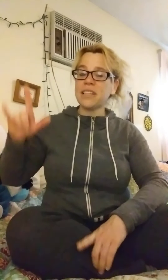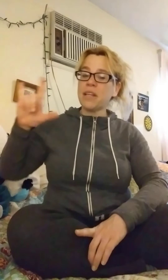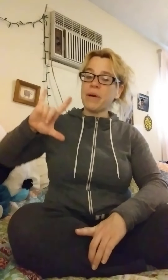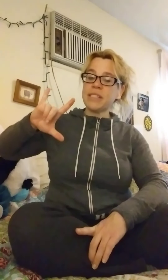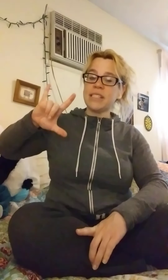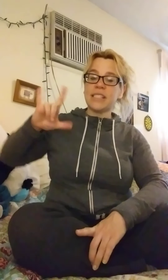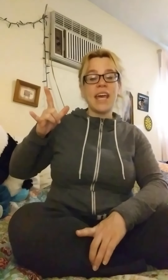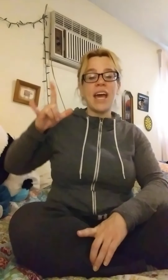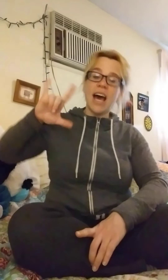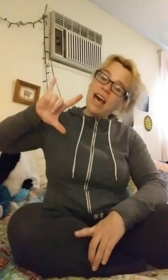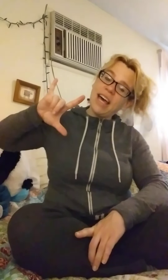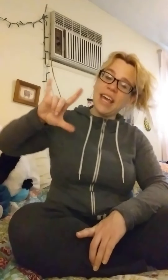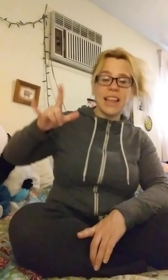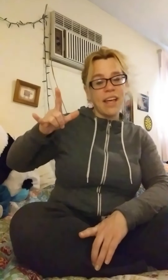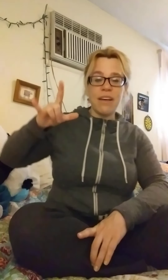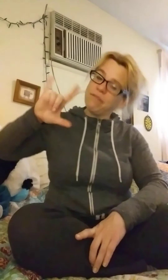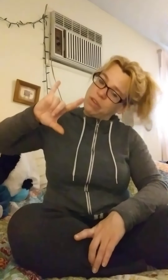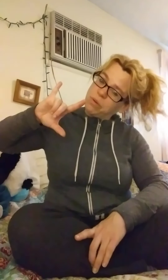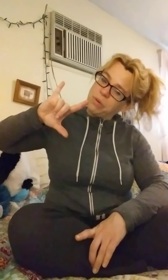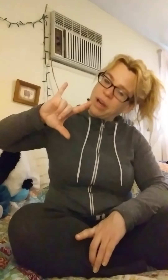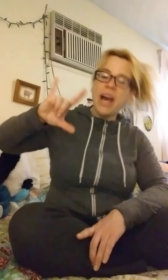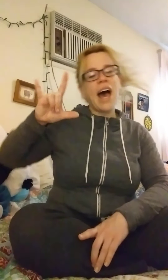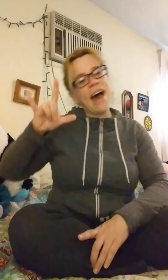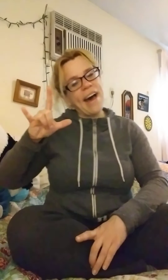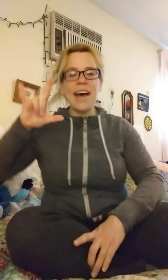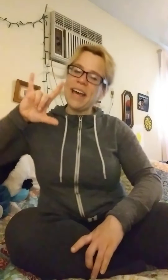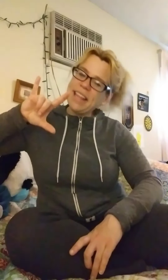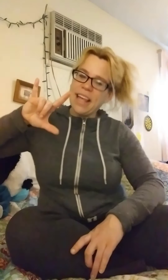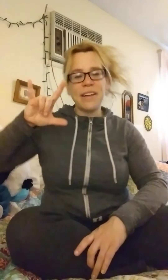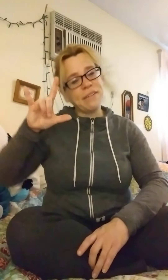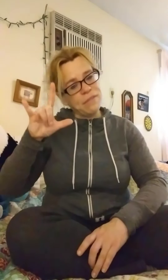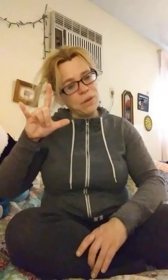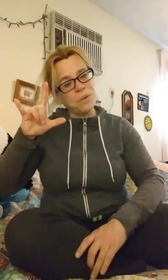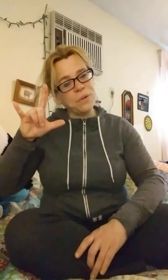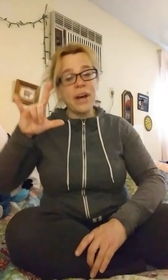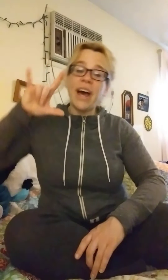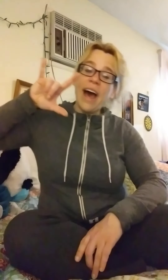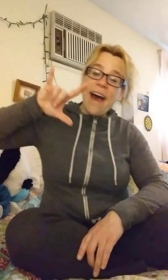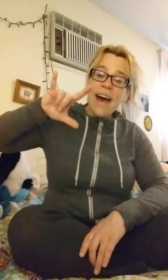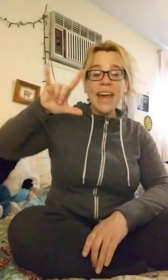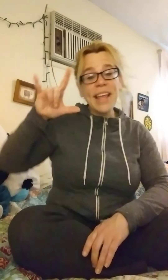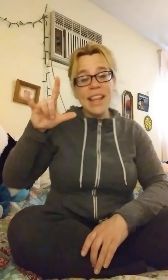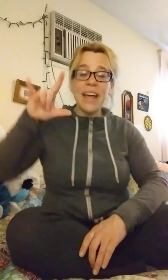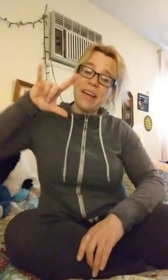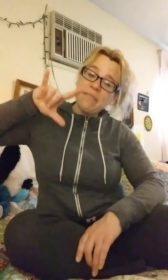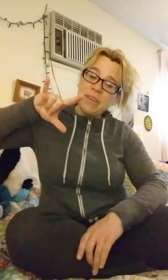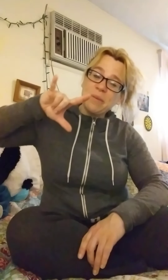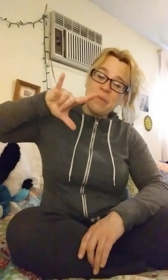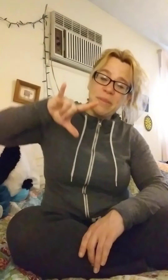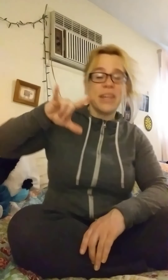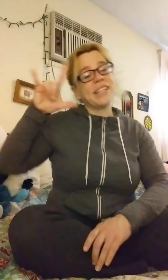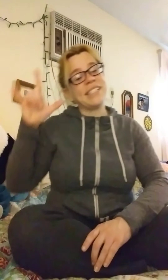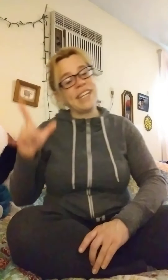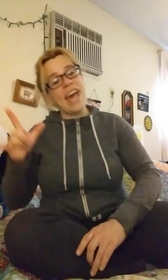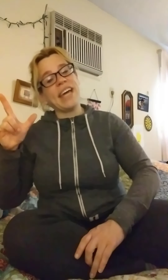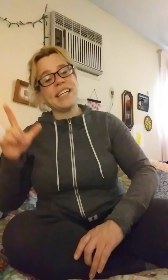the bus say, I love you, I love you, I love you. The daddies